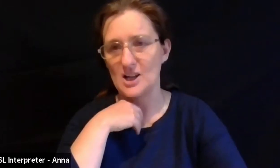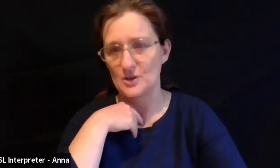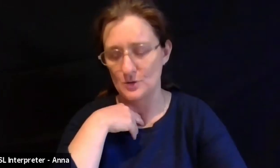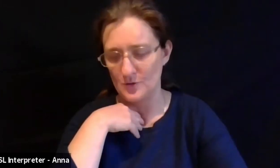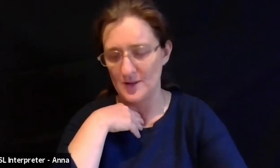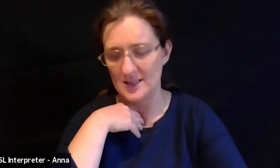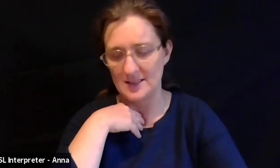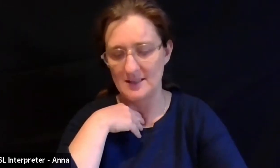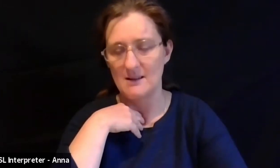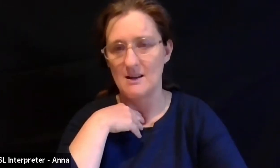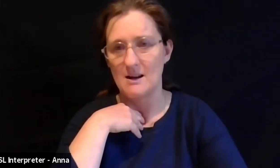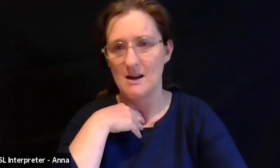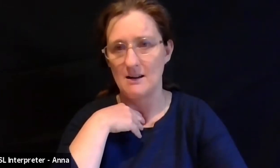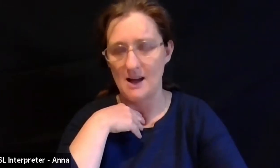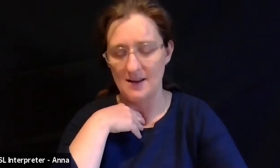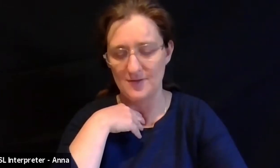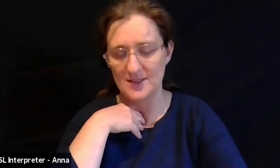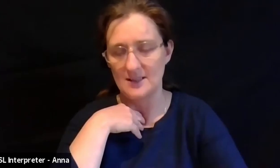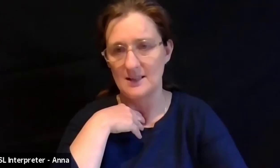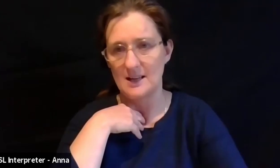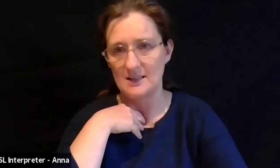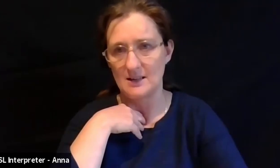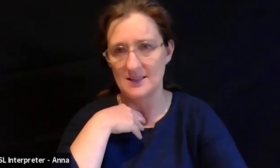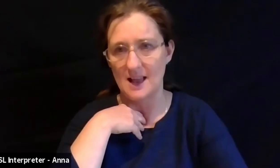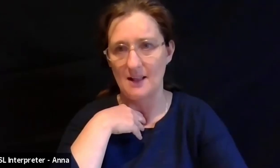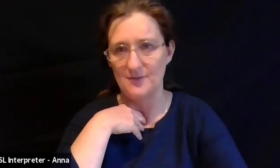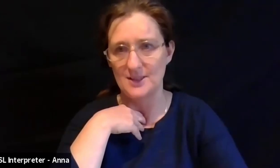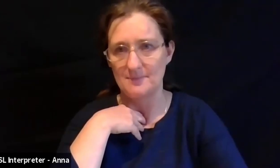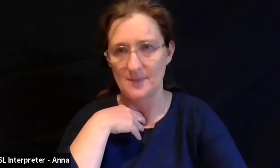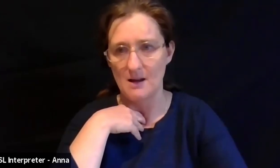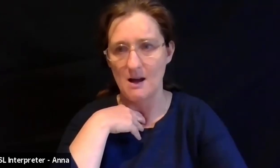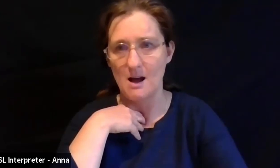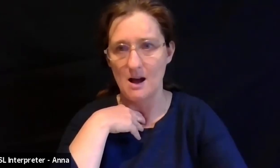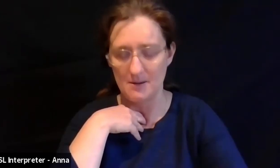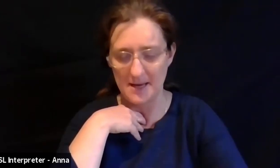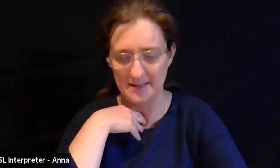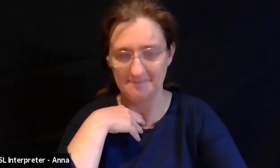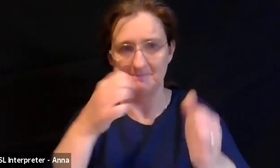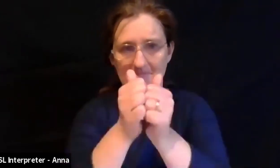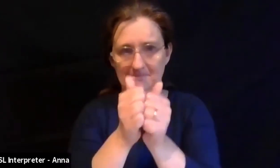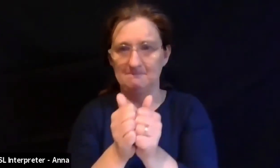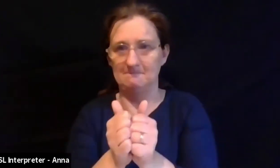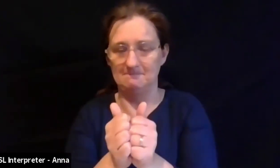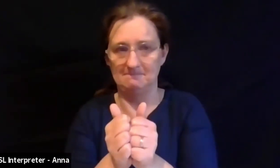bringing our stories, our lives, and ourselves. Amen.